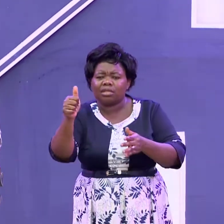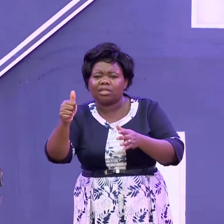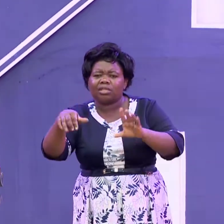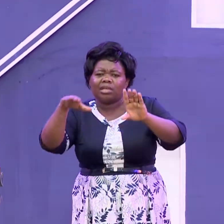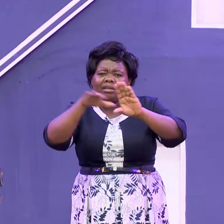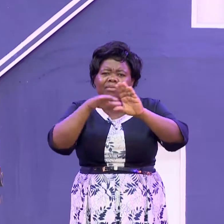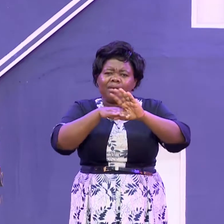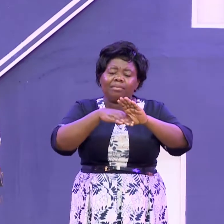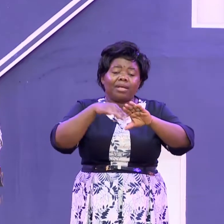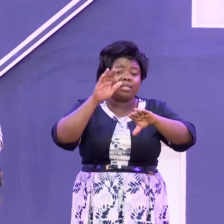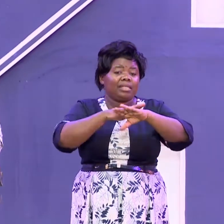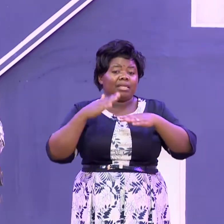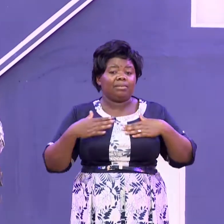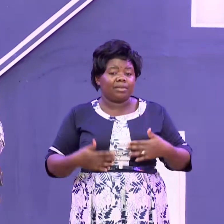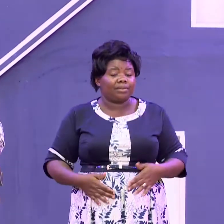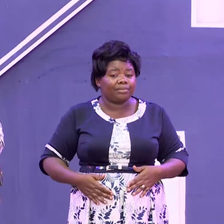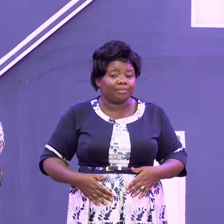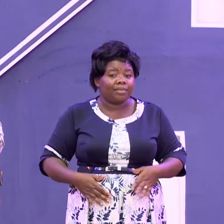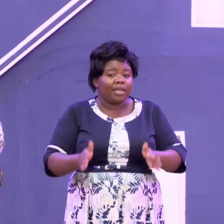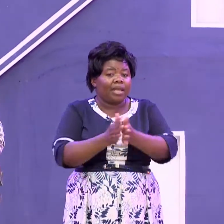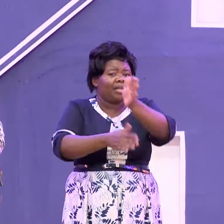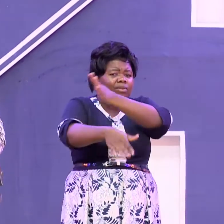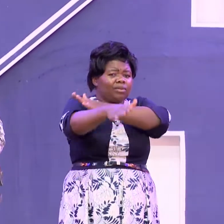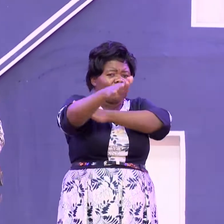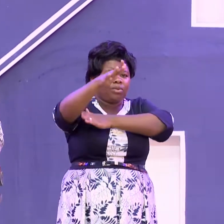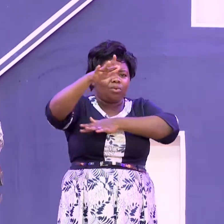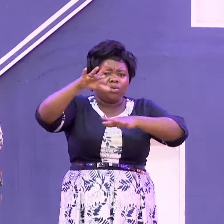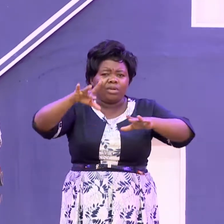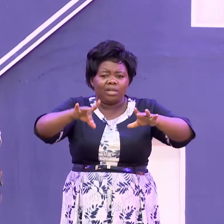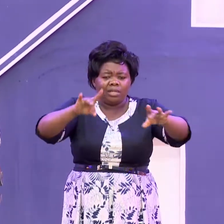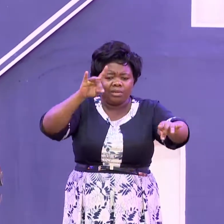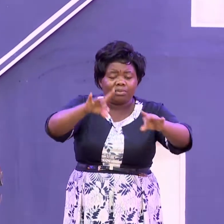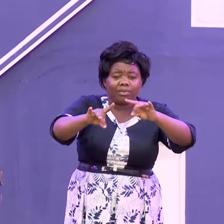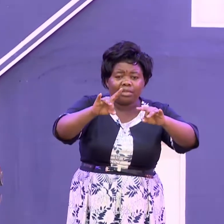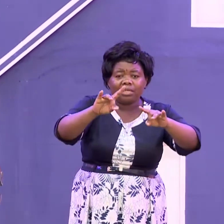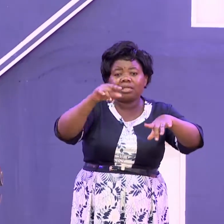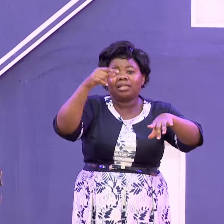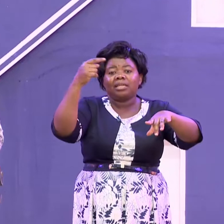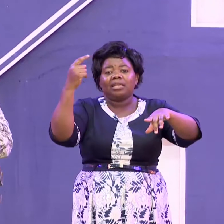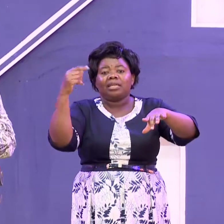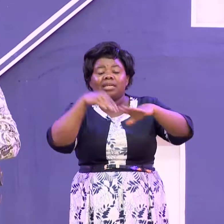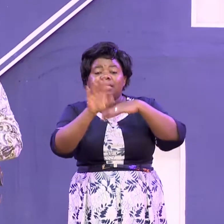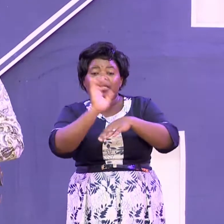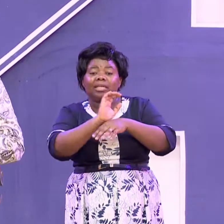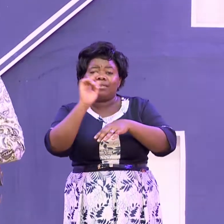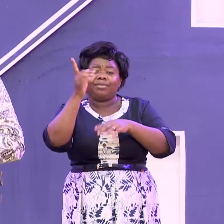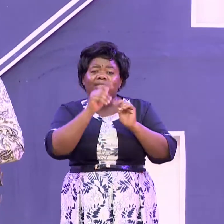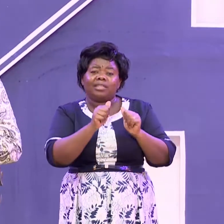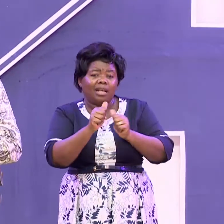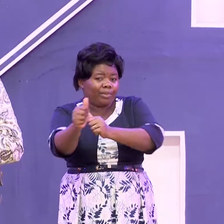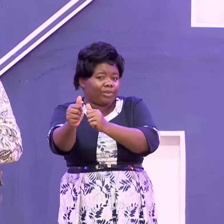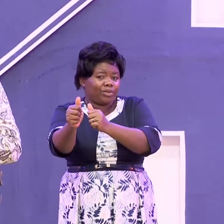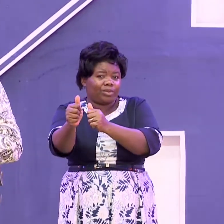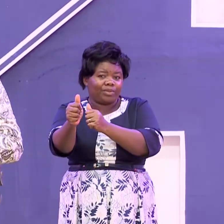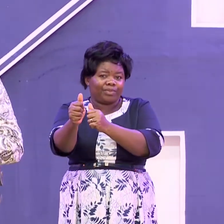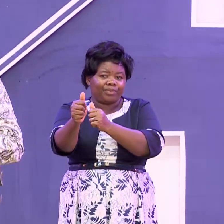Ne bitundu byago buli muntu. And God has appointed in the church first apostles. Era Katonda yassaawo mu